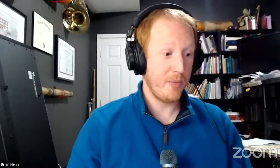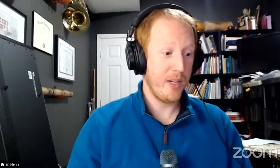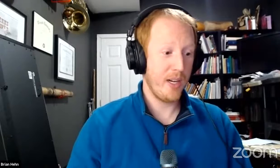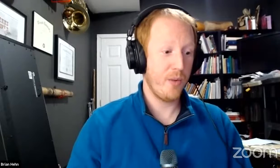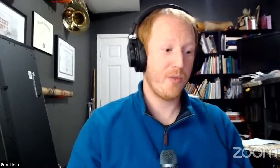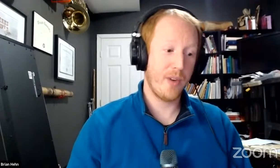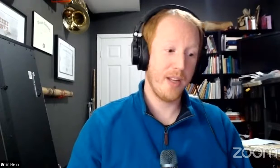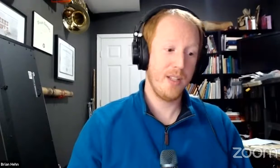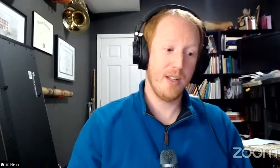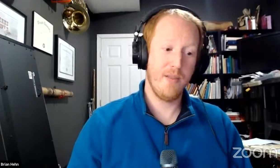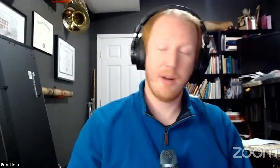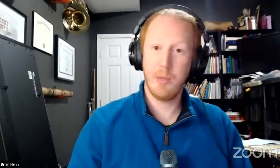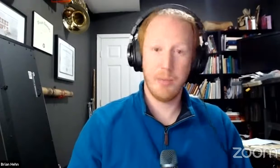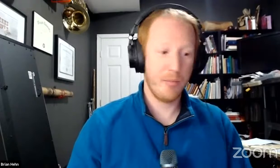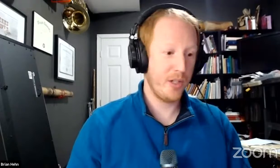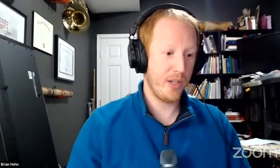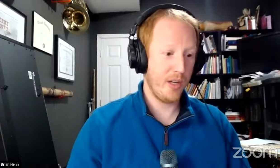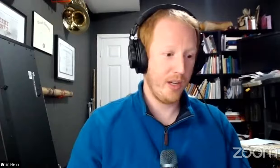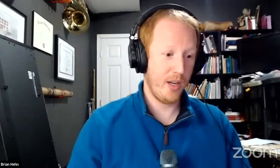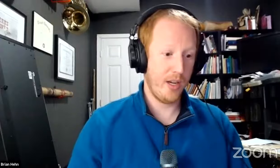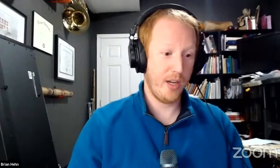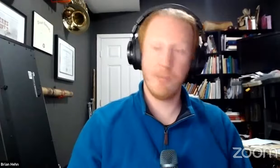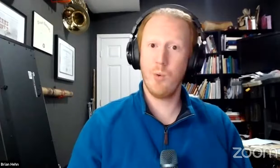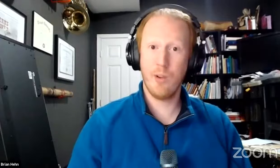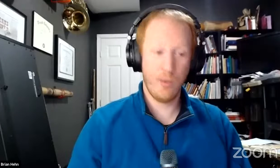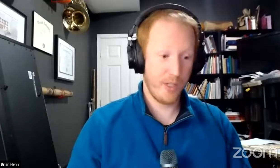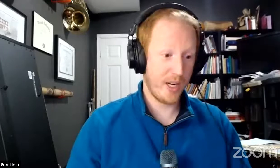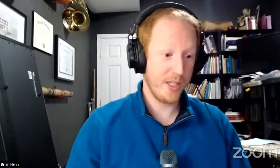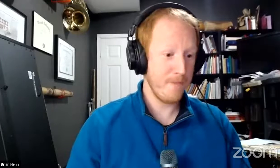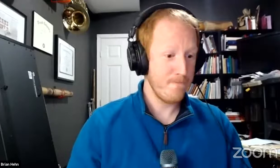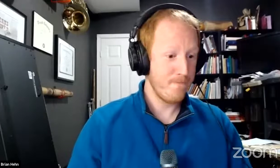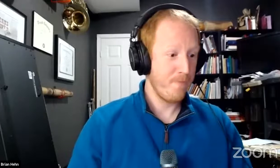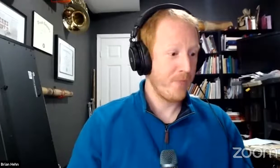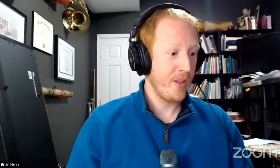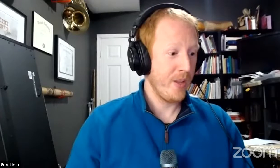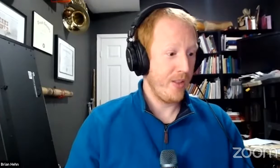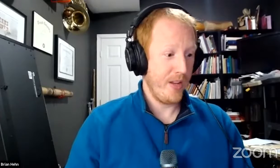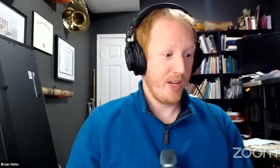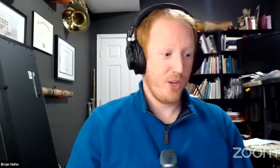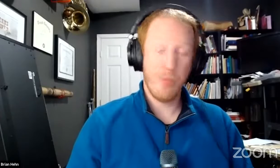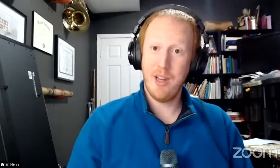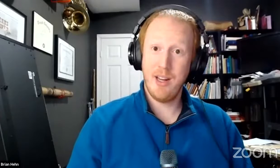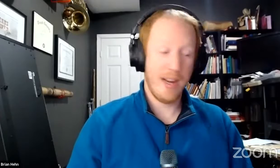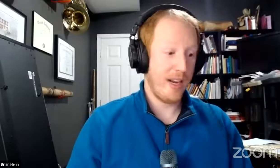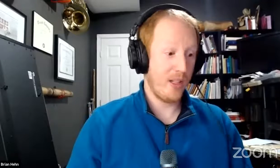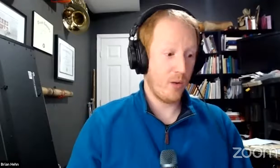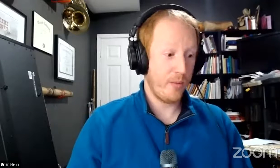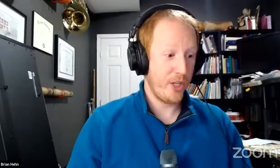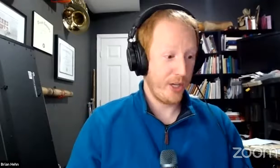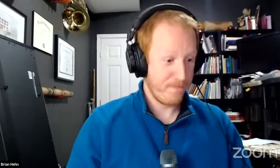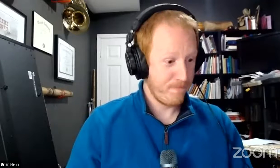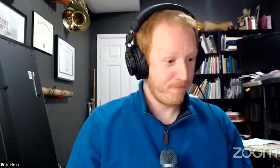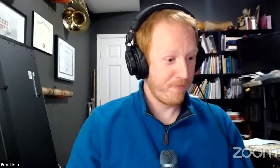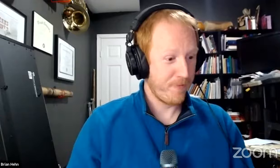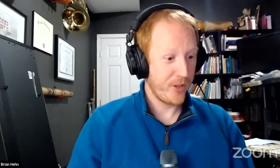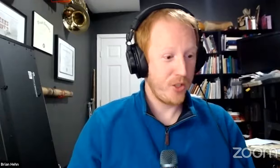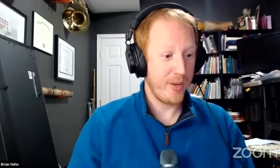That's one of my favorites in the collection. It's pretty clever, and I think Wayne did a great job with the text, and that was a wonderful performance of it. The beginning.